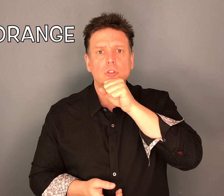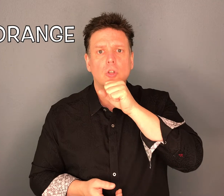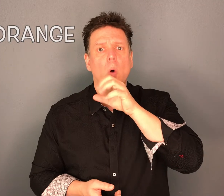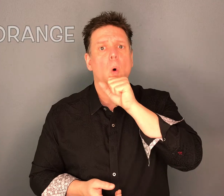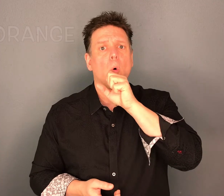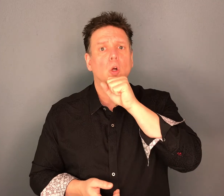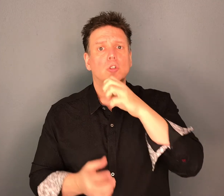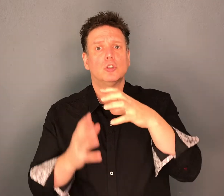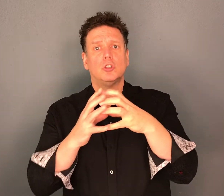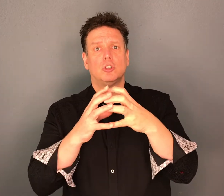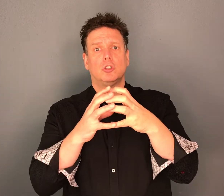Orange.